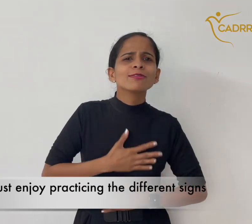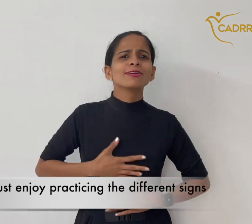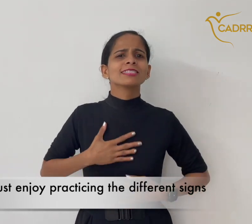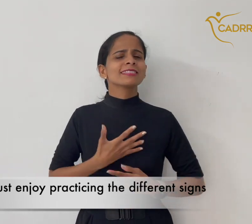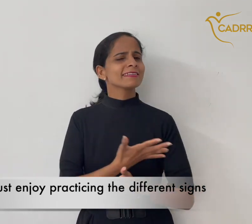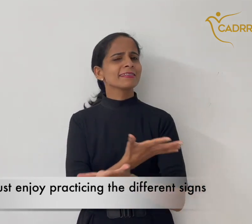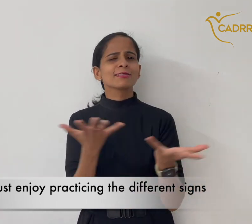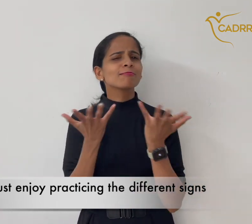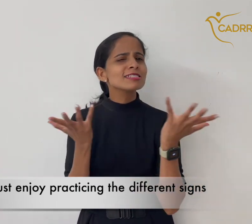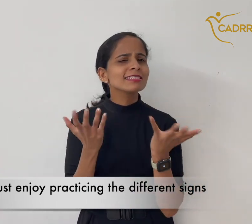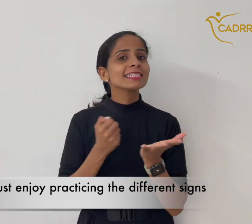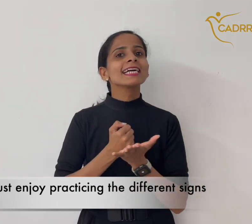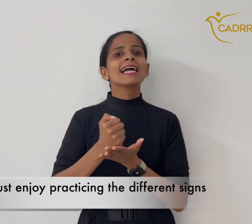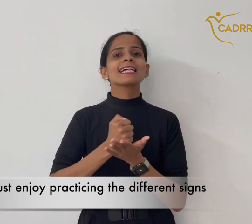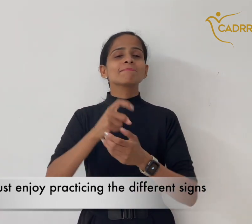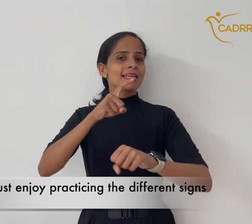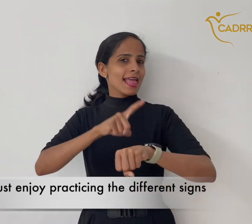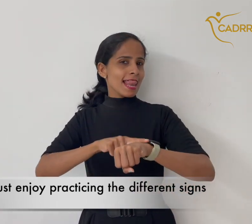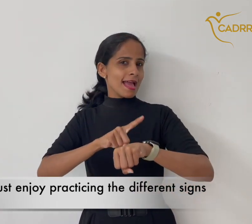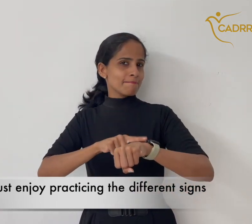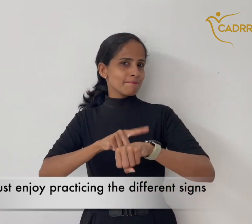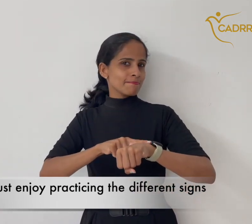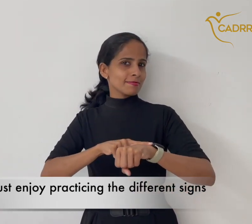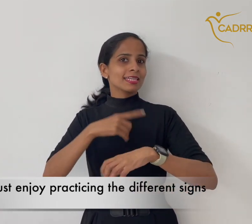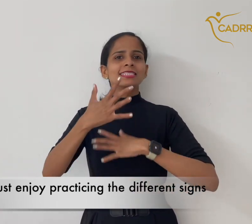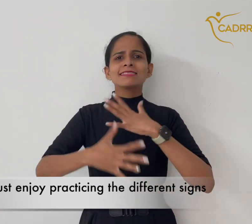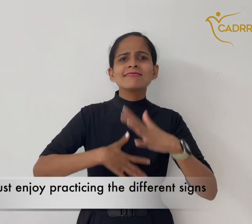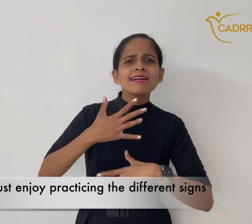the different signs, different topics.